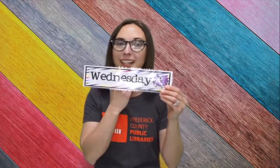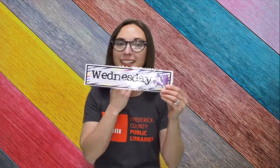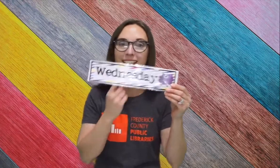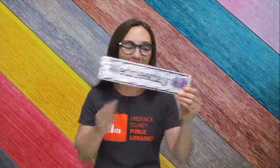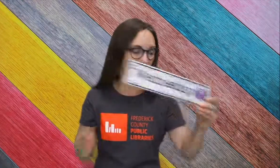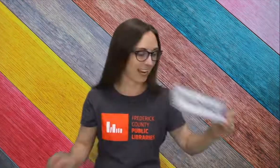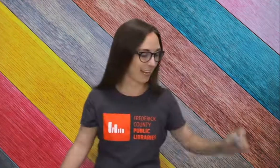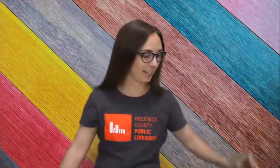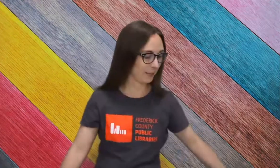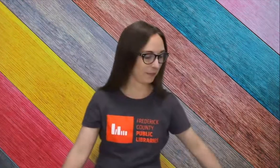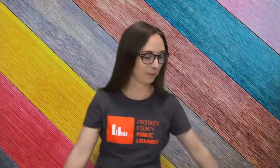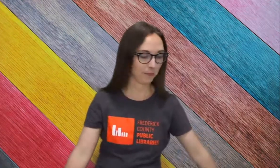Wednesday.